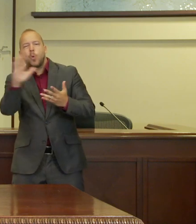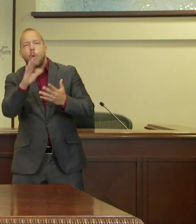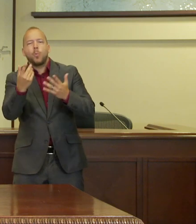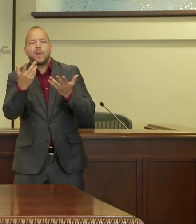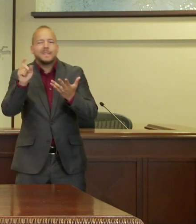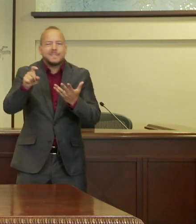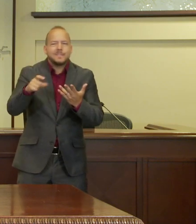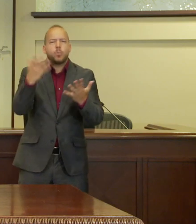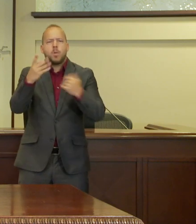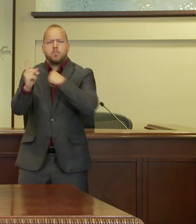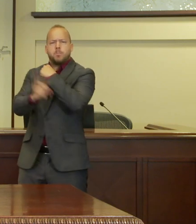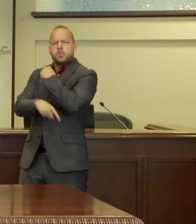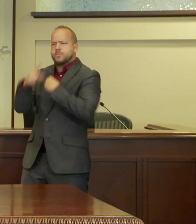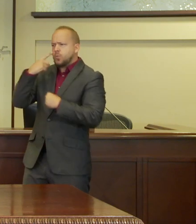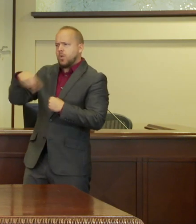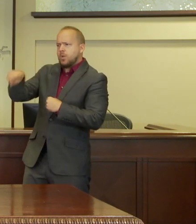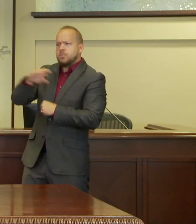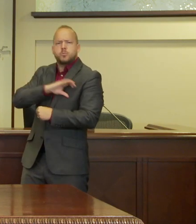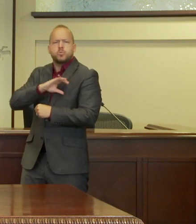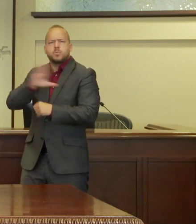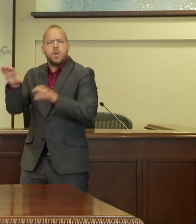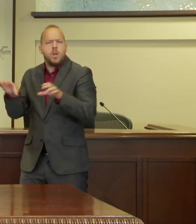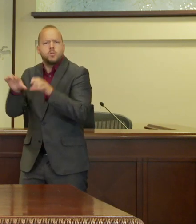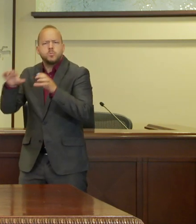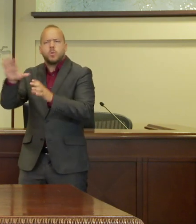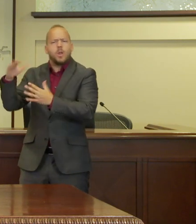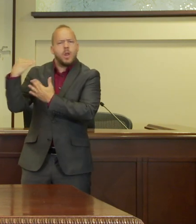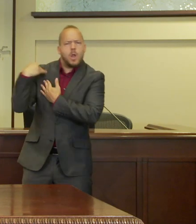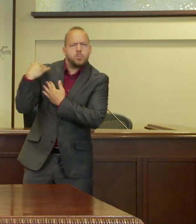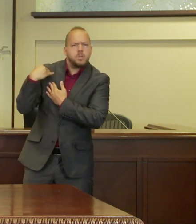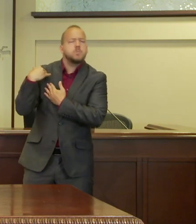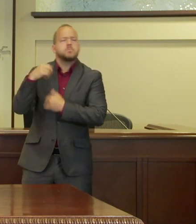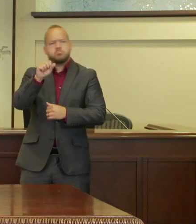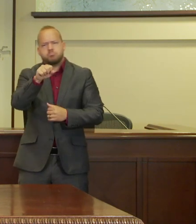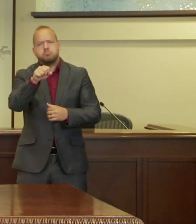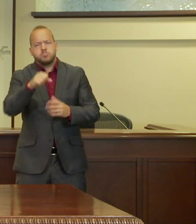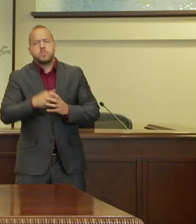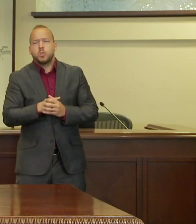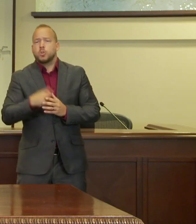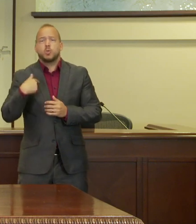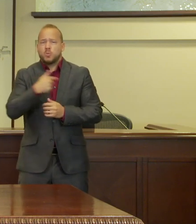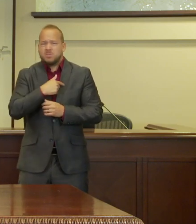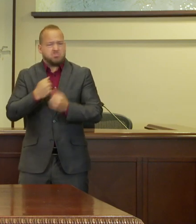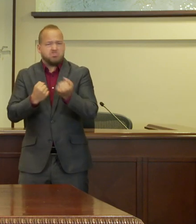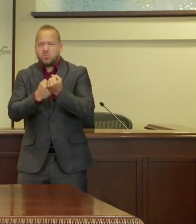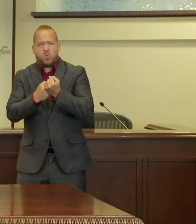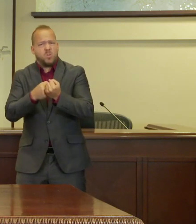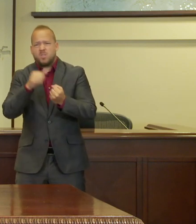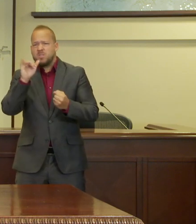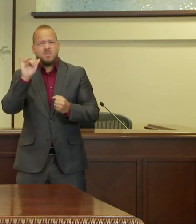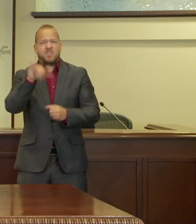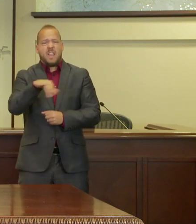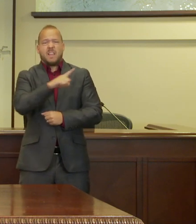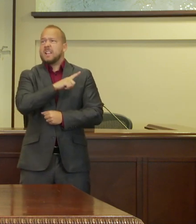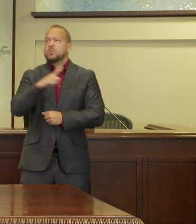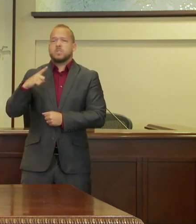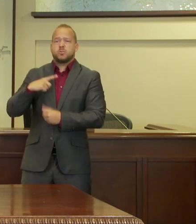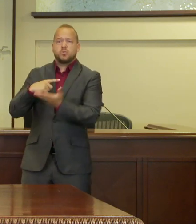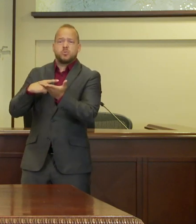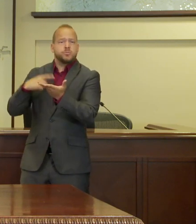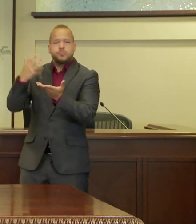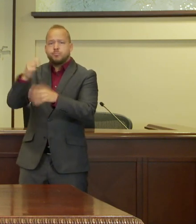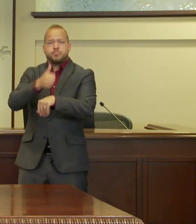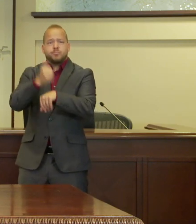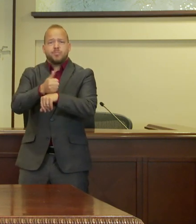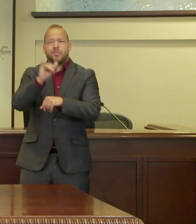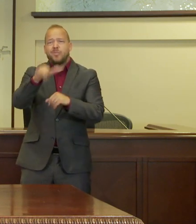disciplinary action and accountability. And we, of course, support the legislation that has been put forward by the